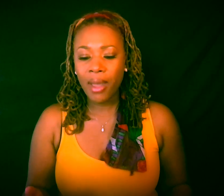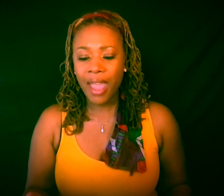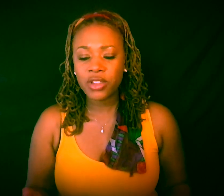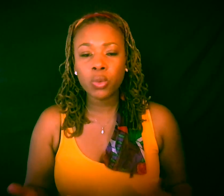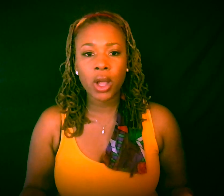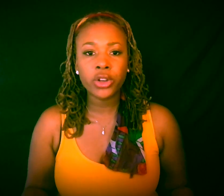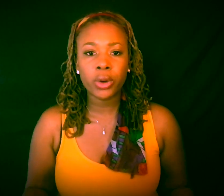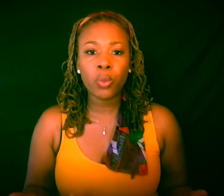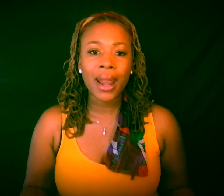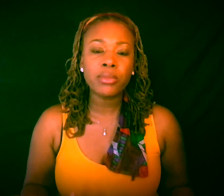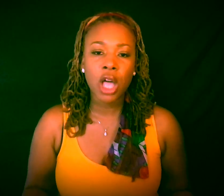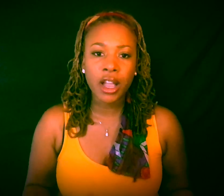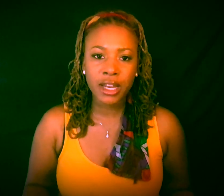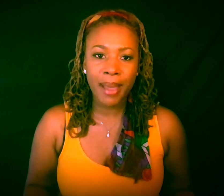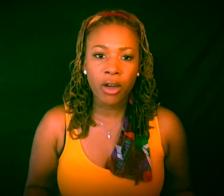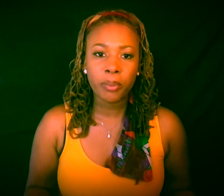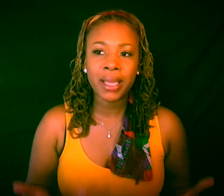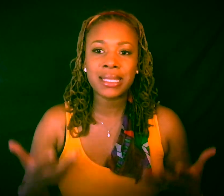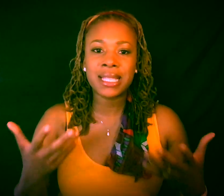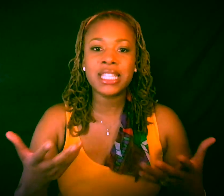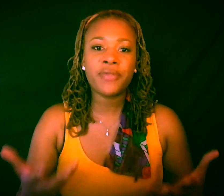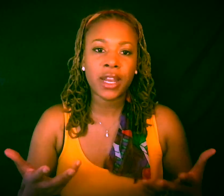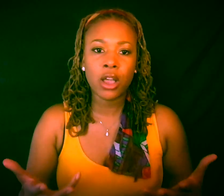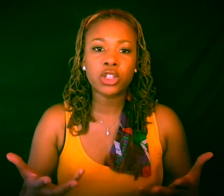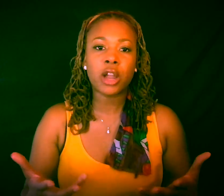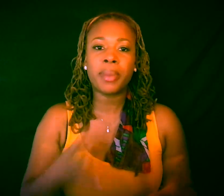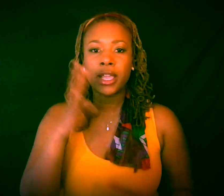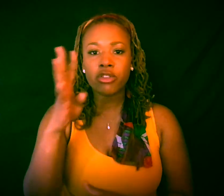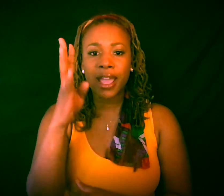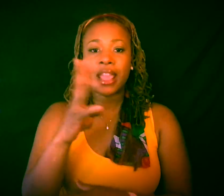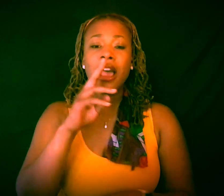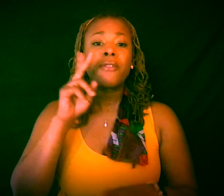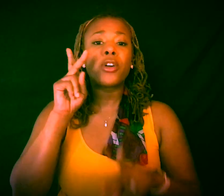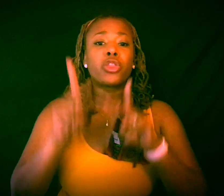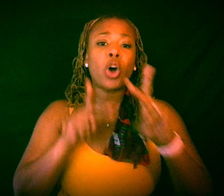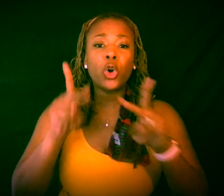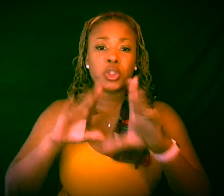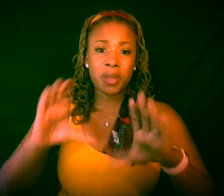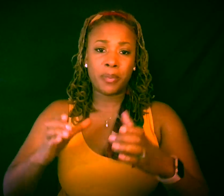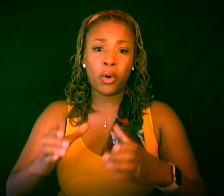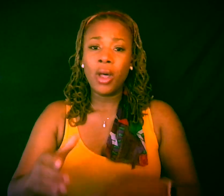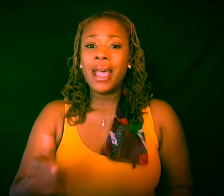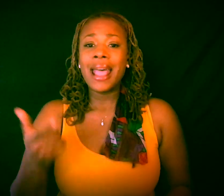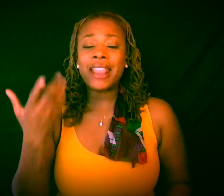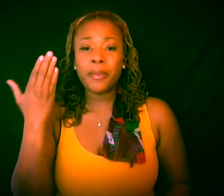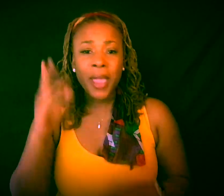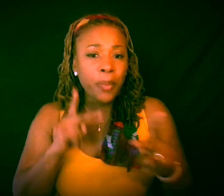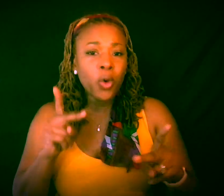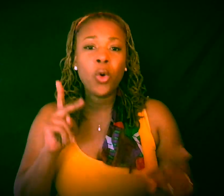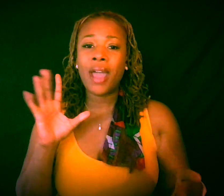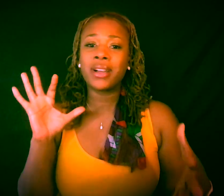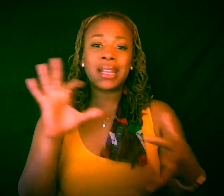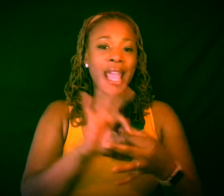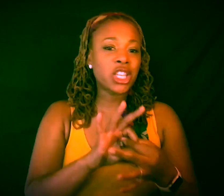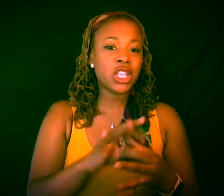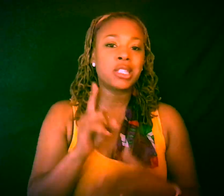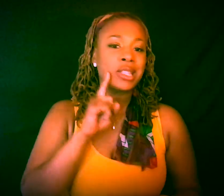having to wonder what I'm talking about, because these videos are being created for those people. The people who have a connection to the